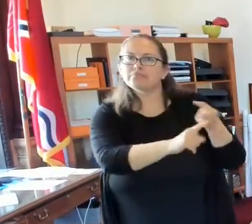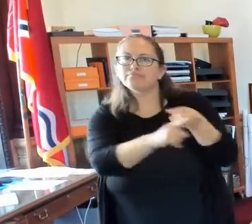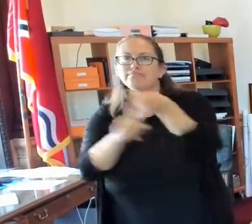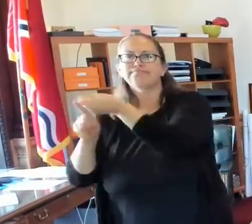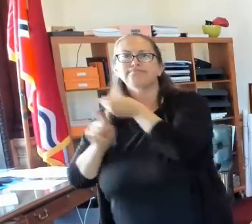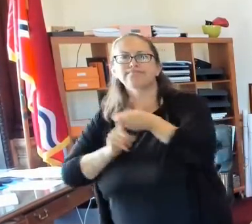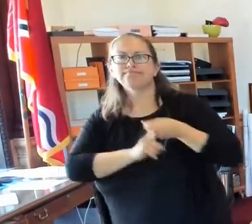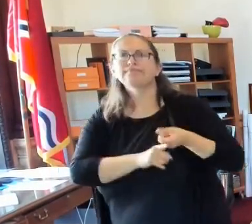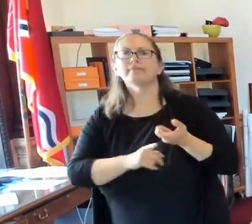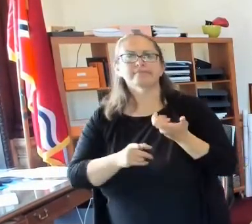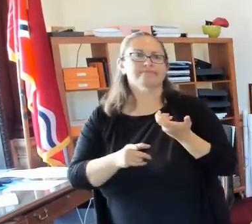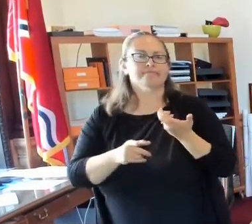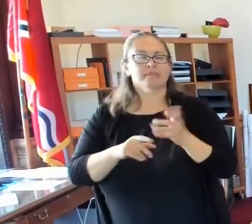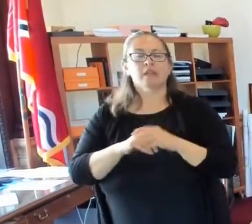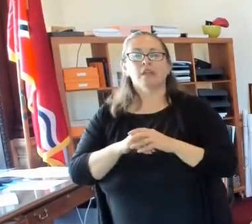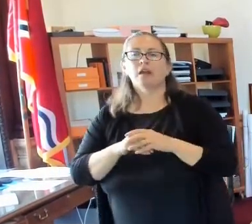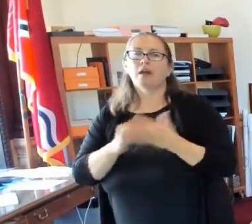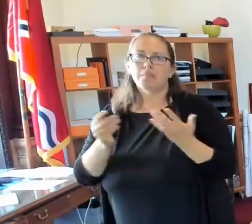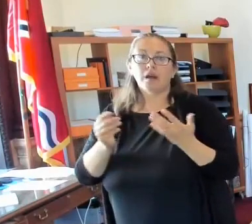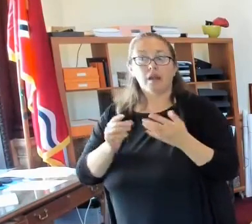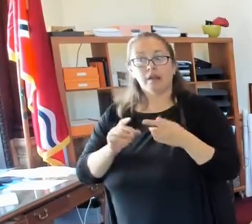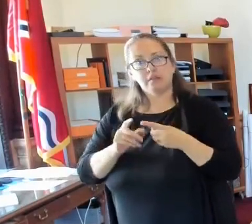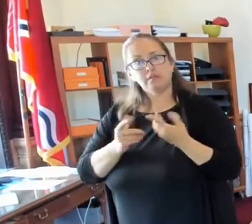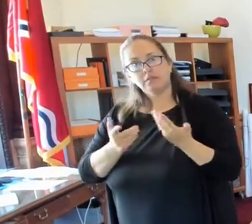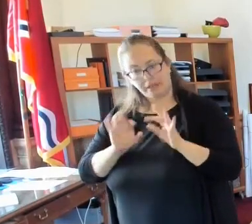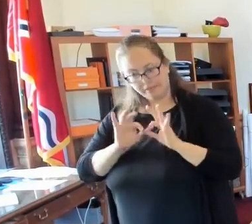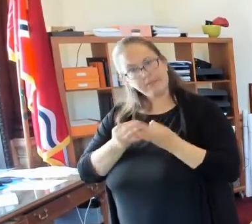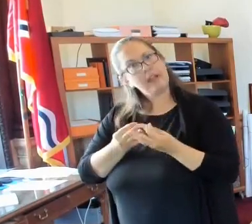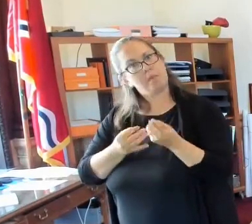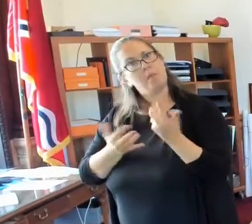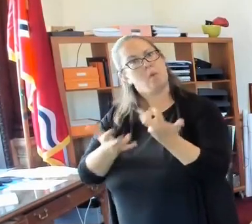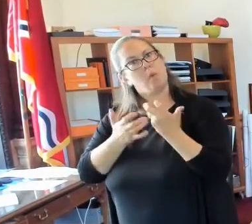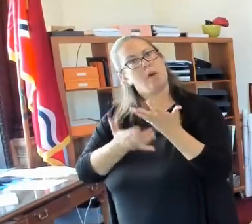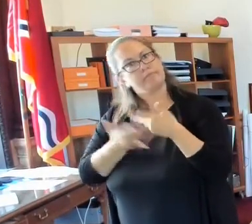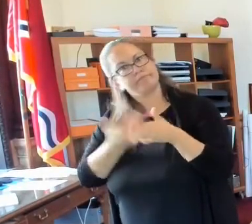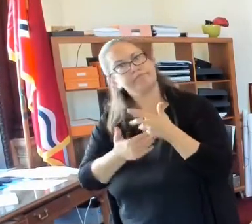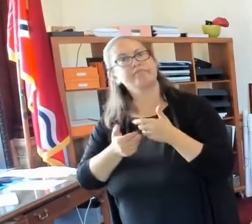people that, of course, we want to be around, but